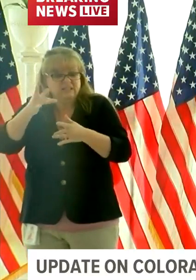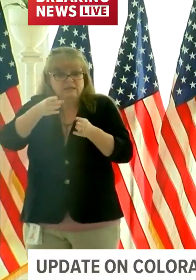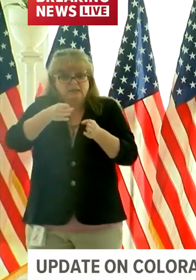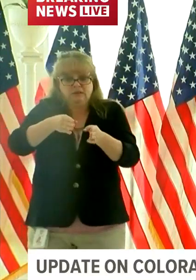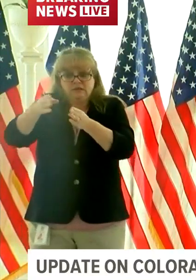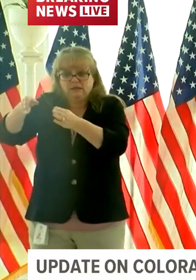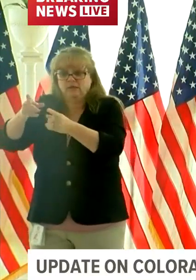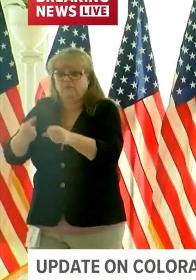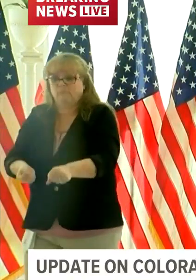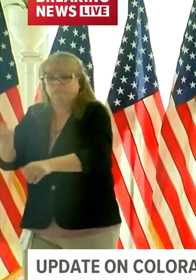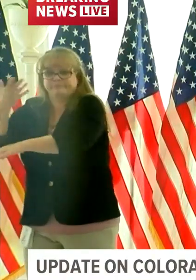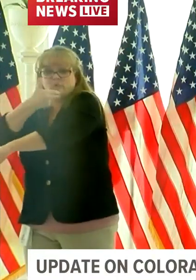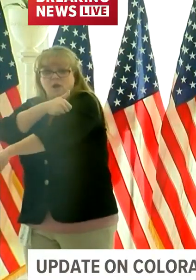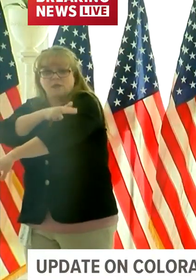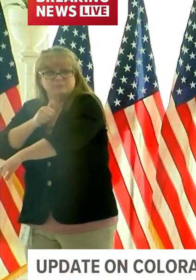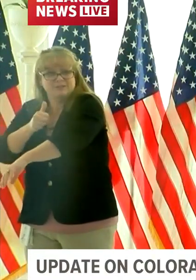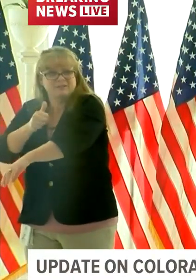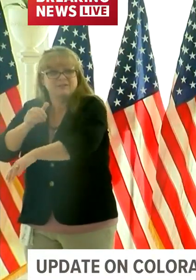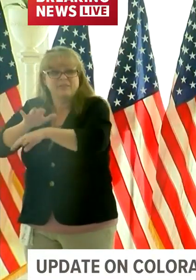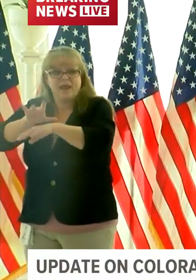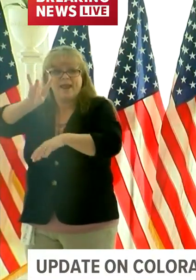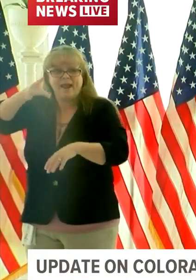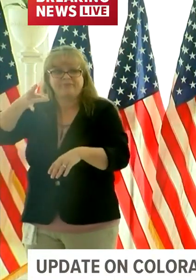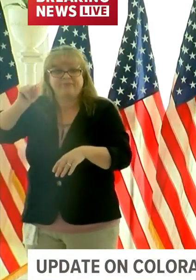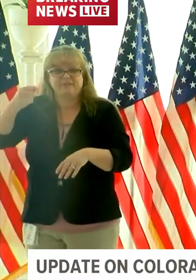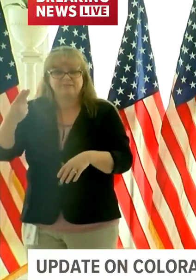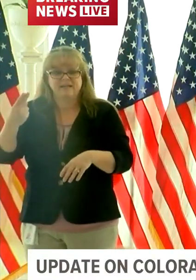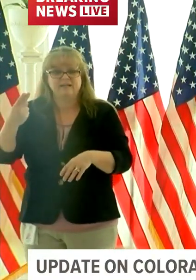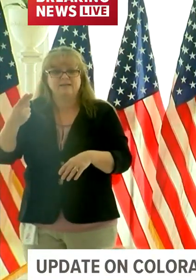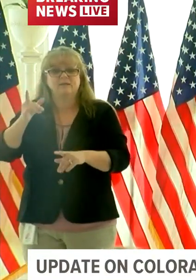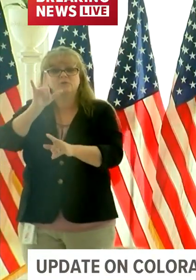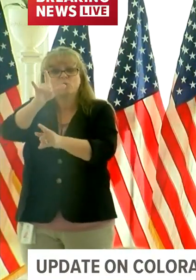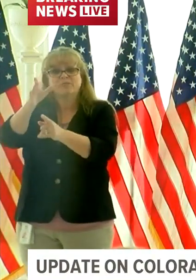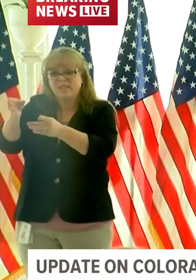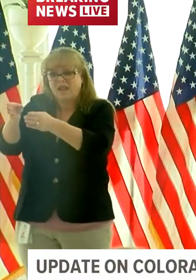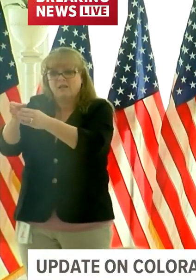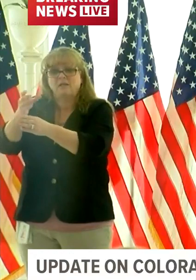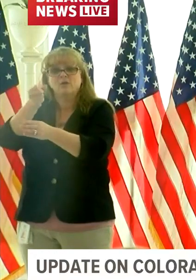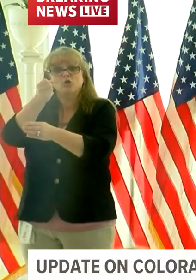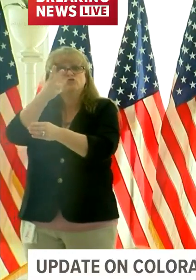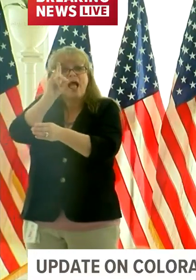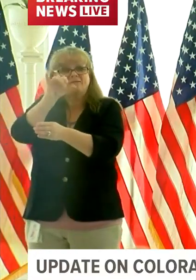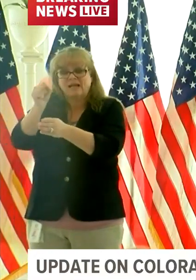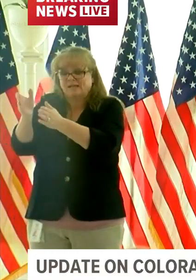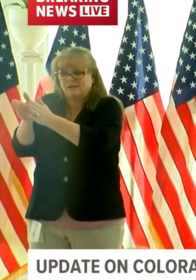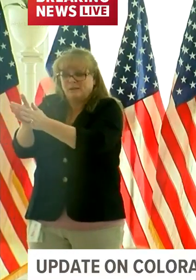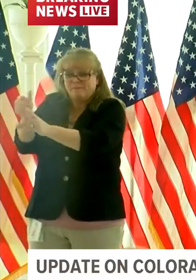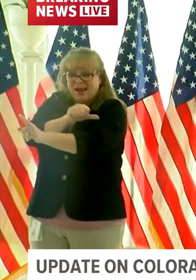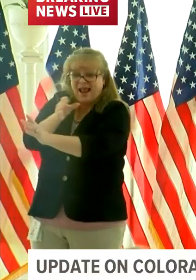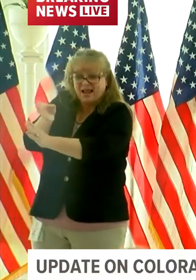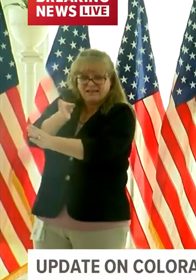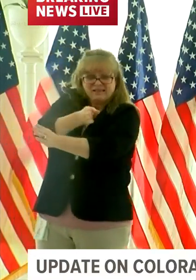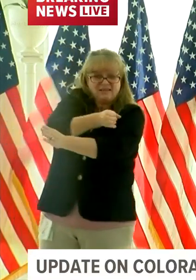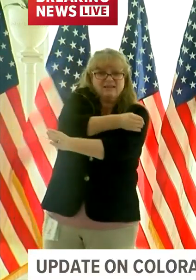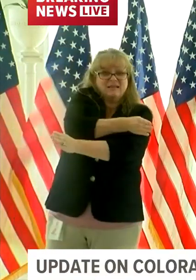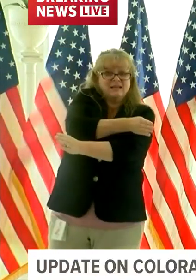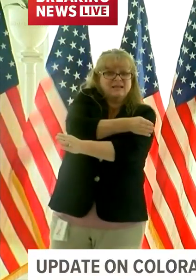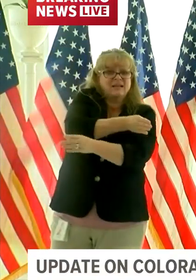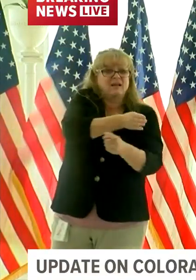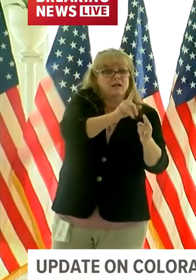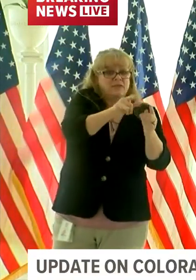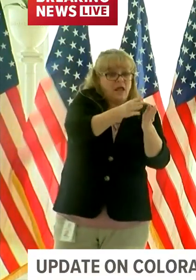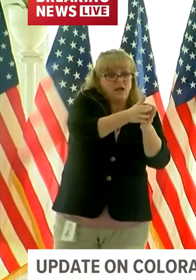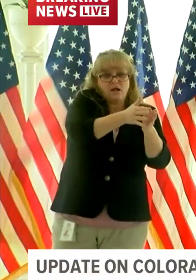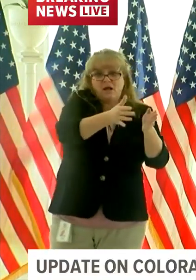to 15 days before any measure that we take has any impact on who's actually in a hospital. And that's